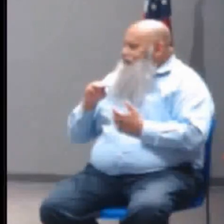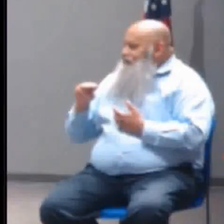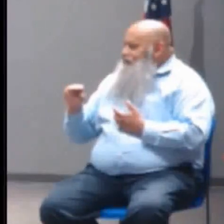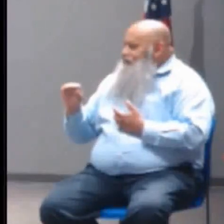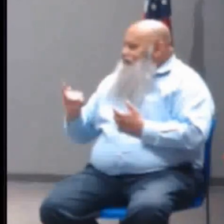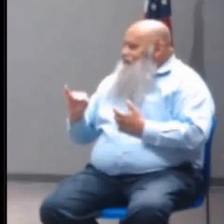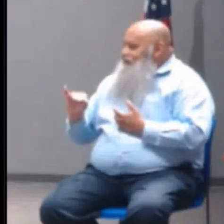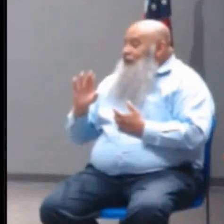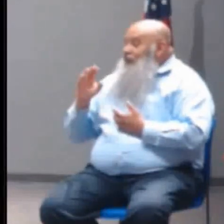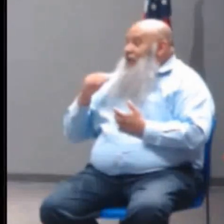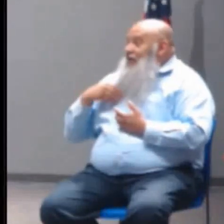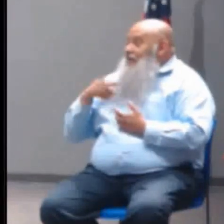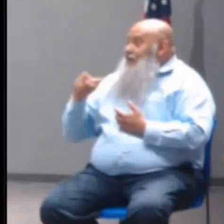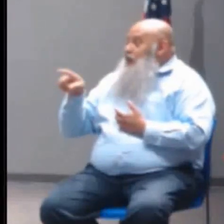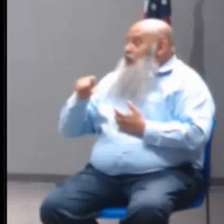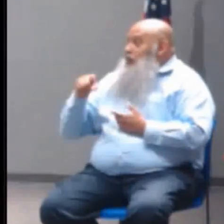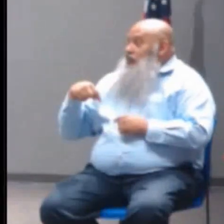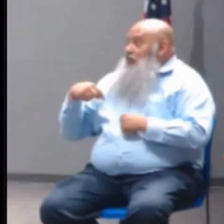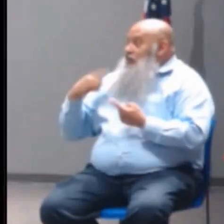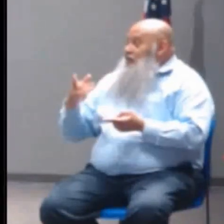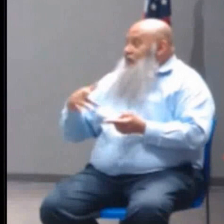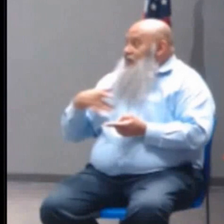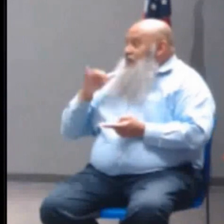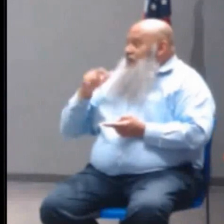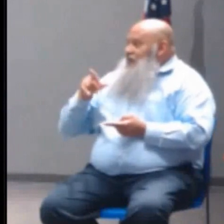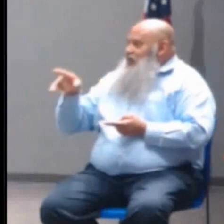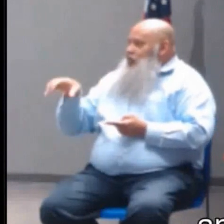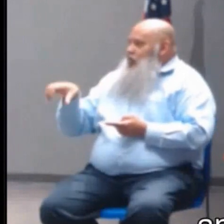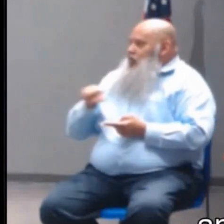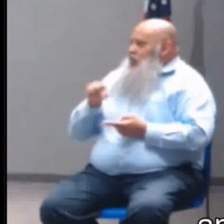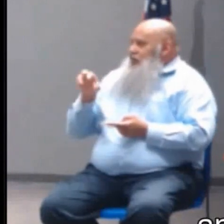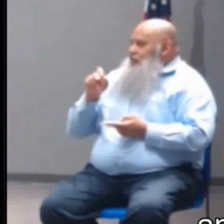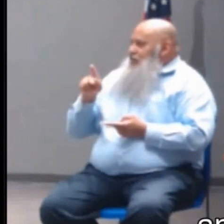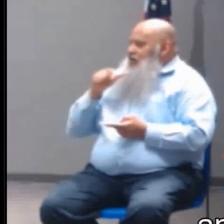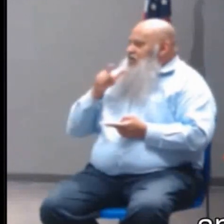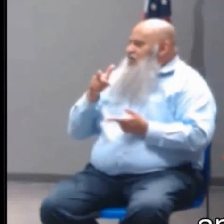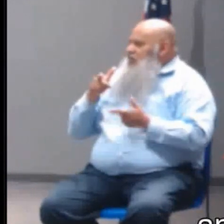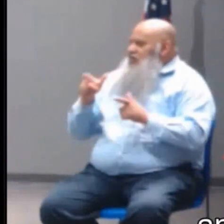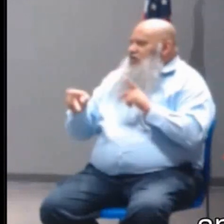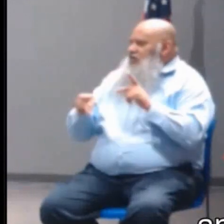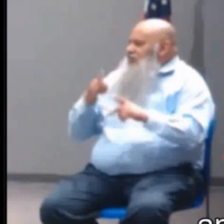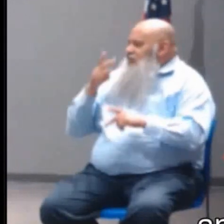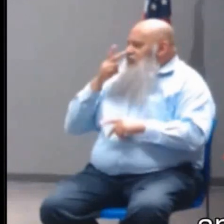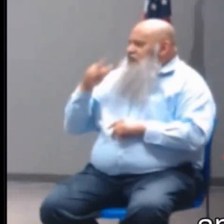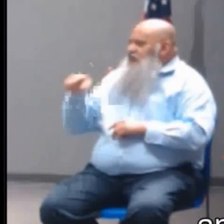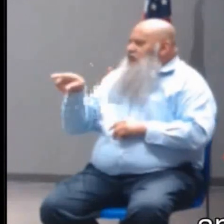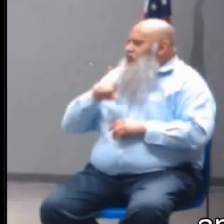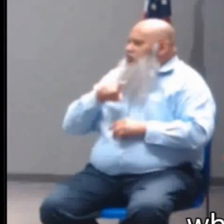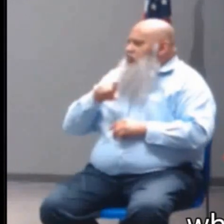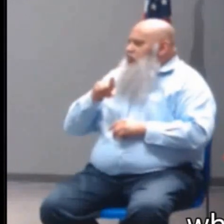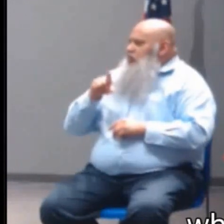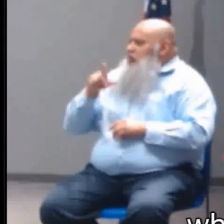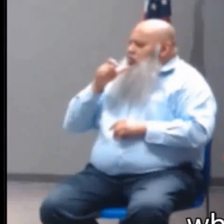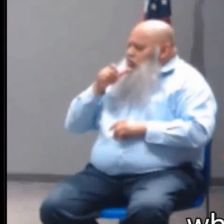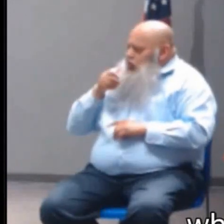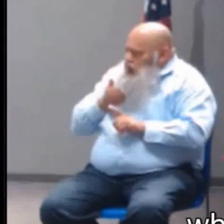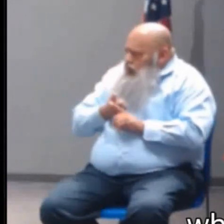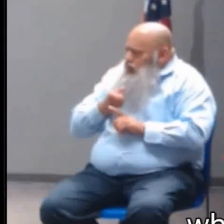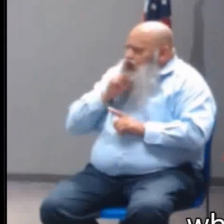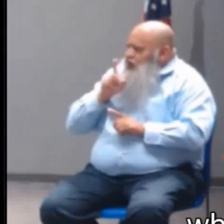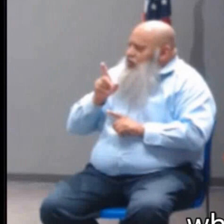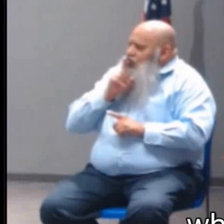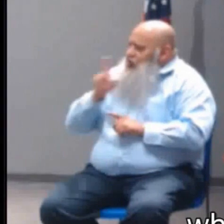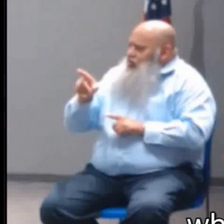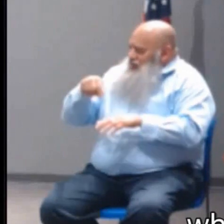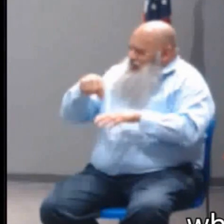Have you ever felt that you were holding back and not letting people see you really, who you really are